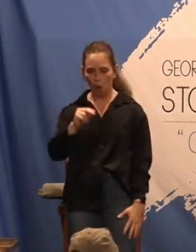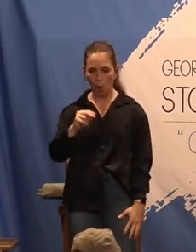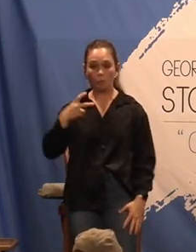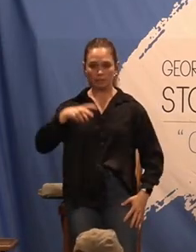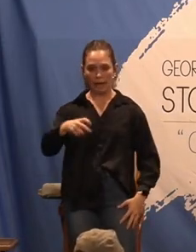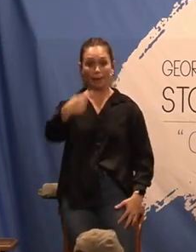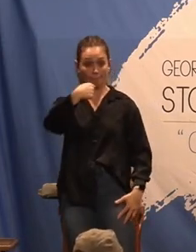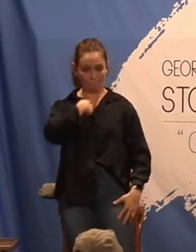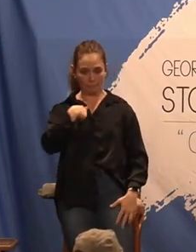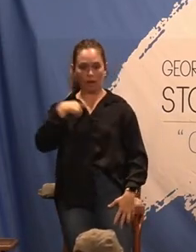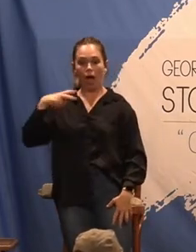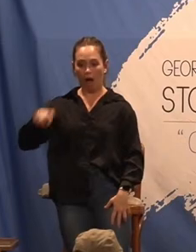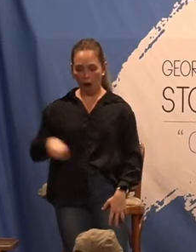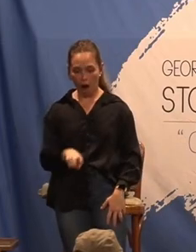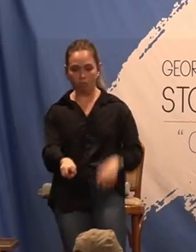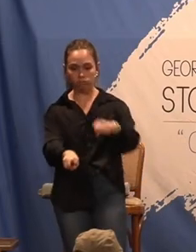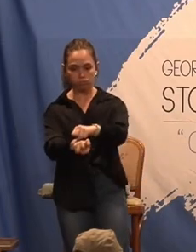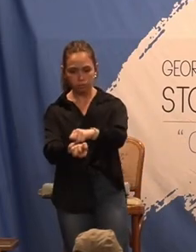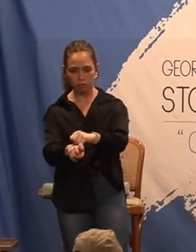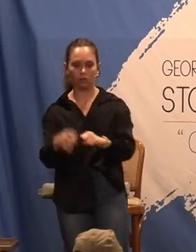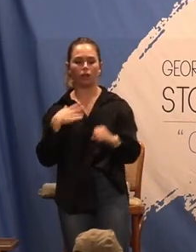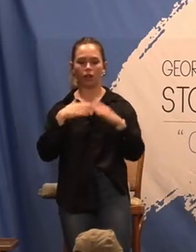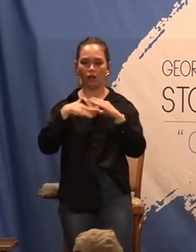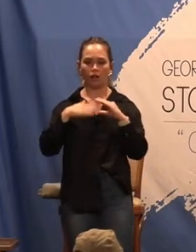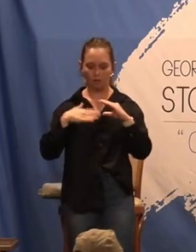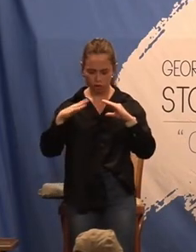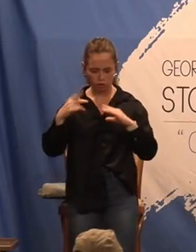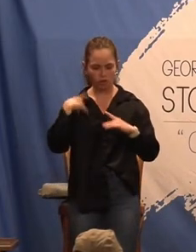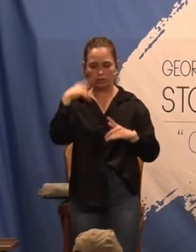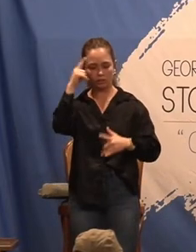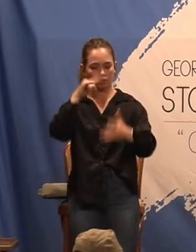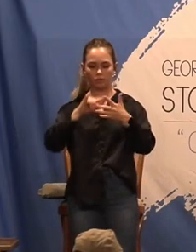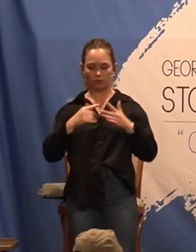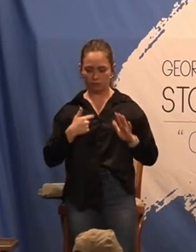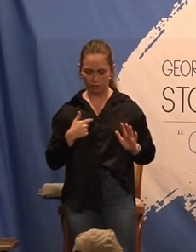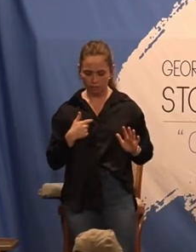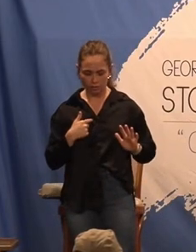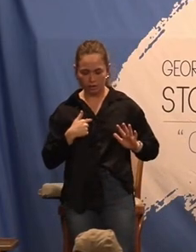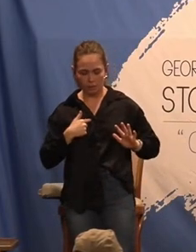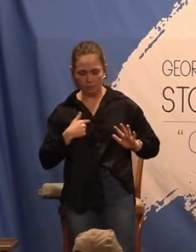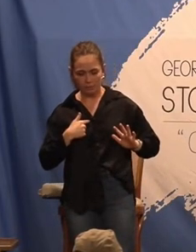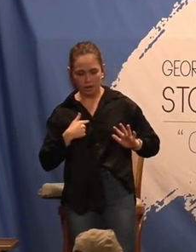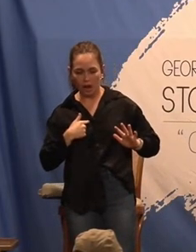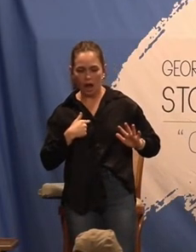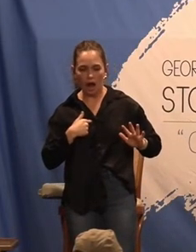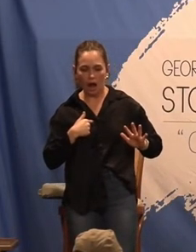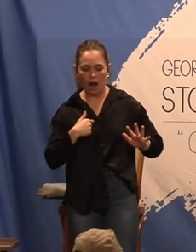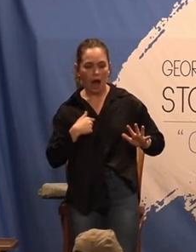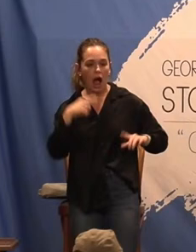the rock. Man was walking. You're confusing me. You're confusing me.